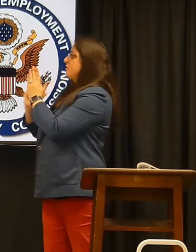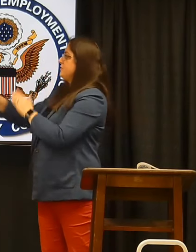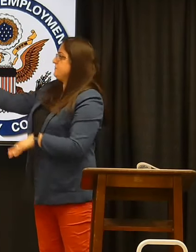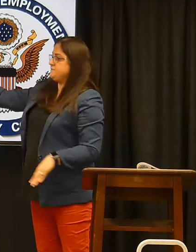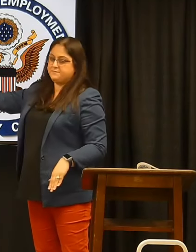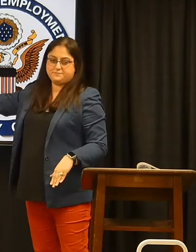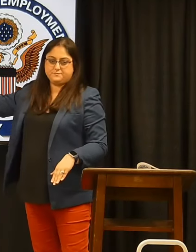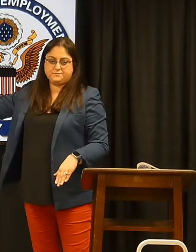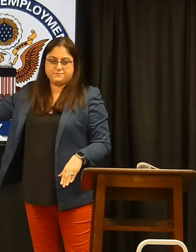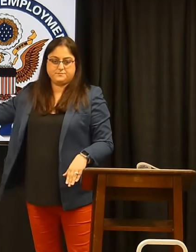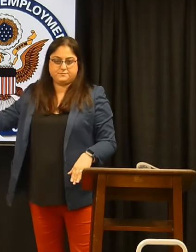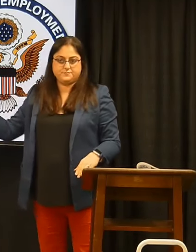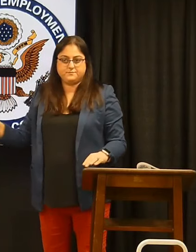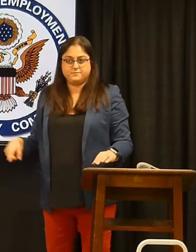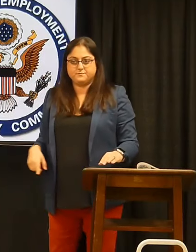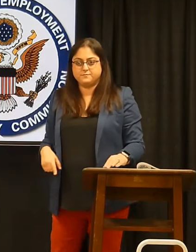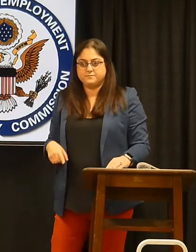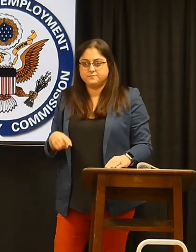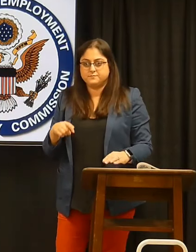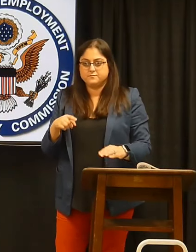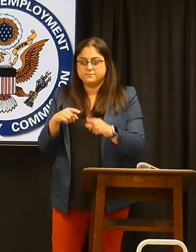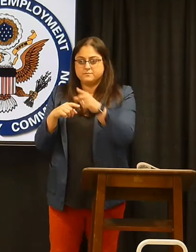So if you're 40 or above, it actually falls under that law there.